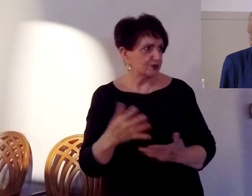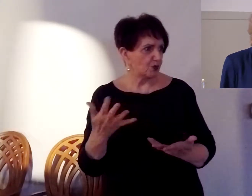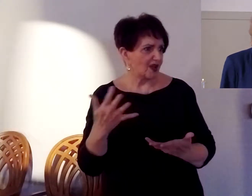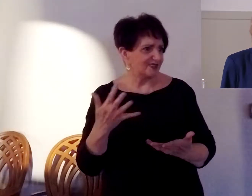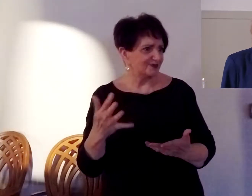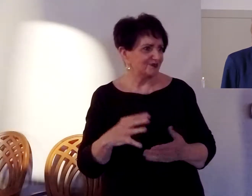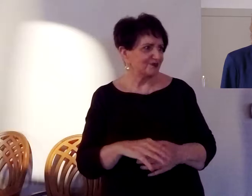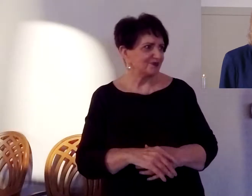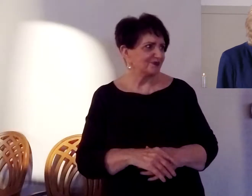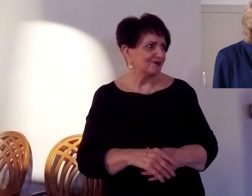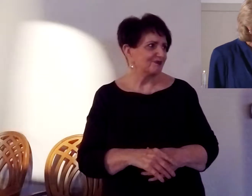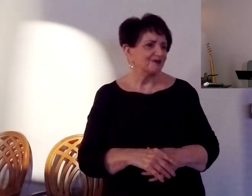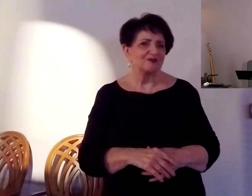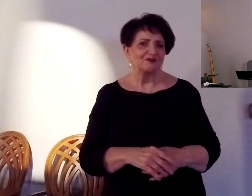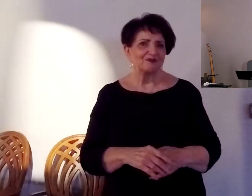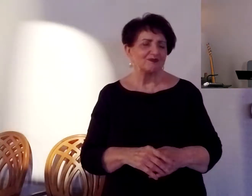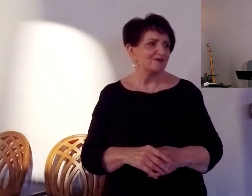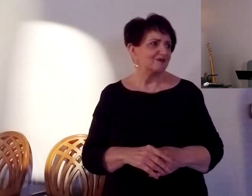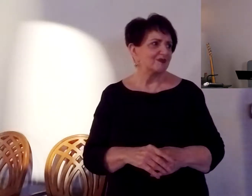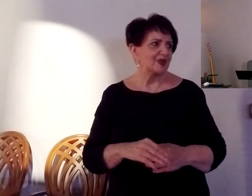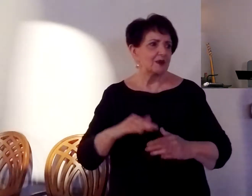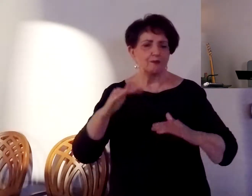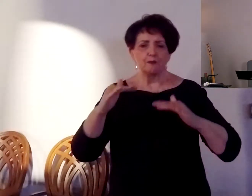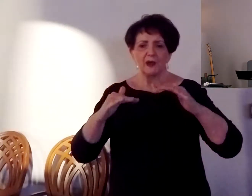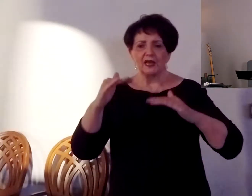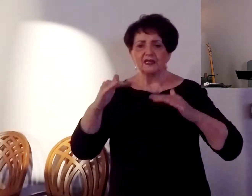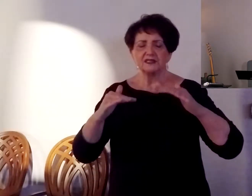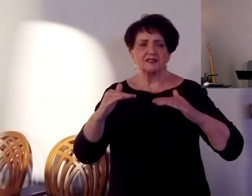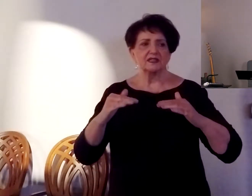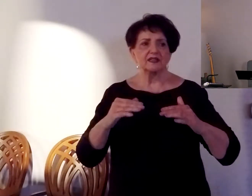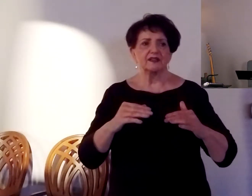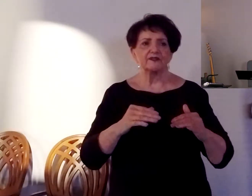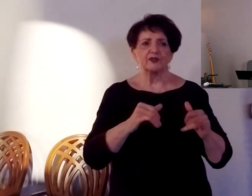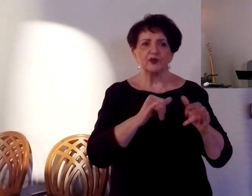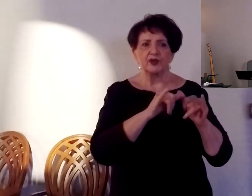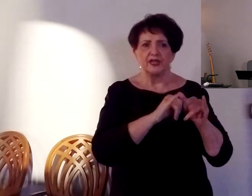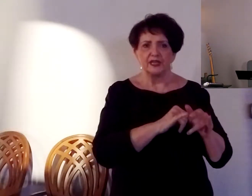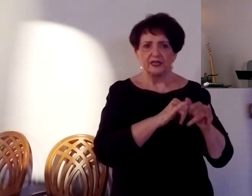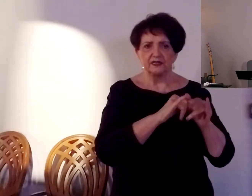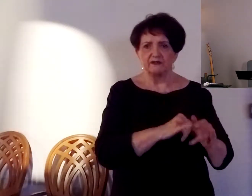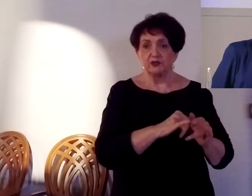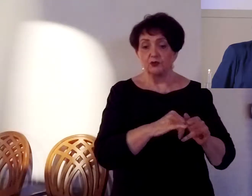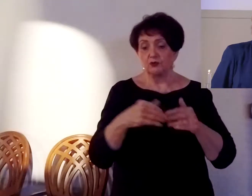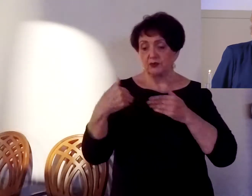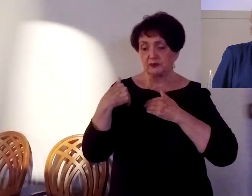forgot what it was. The balancing of our own individual. Oh, right.